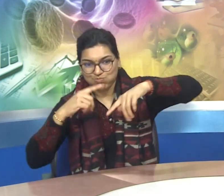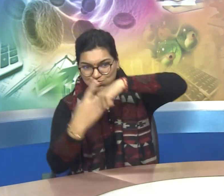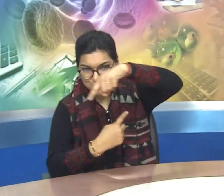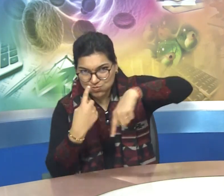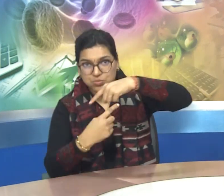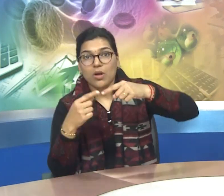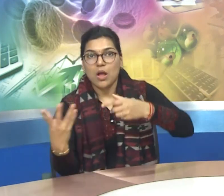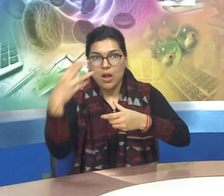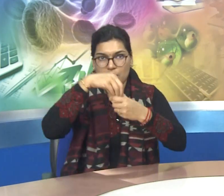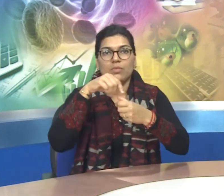So let us understand this.